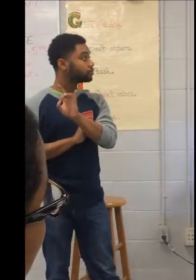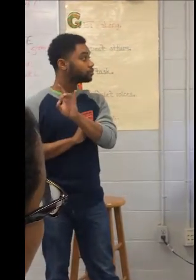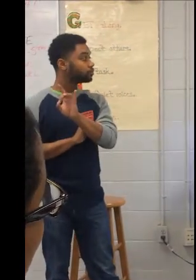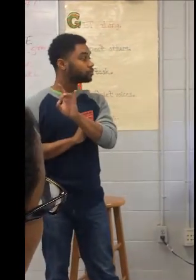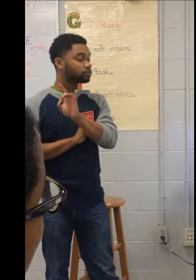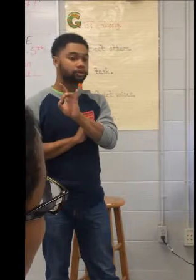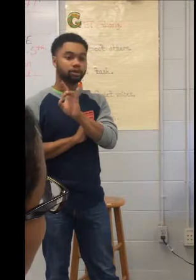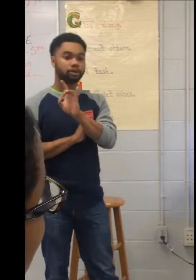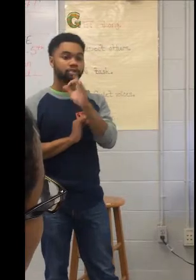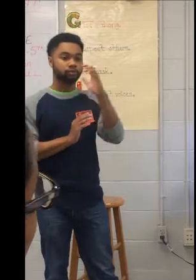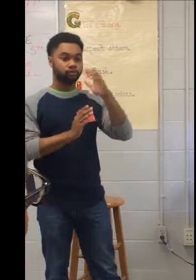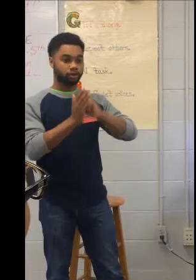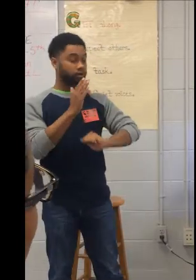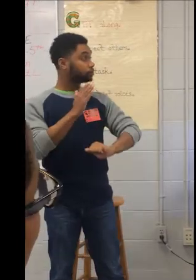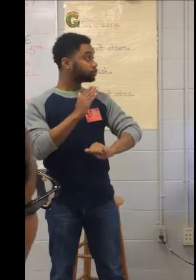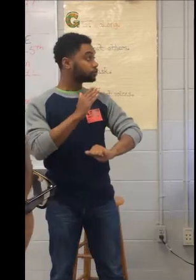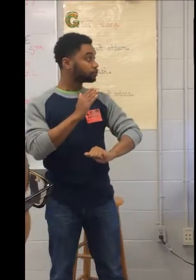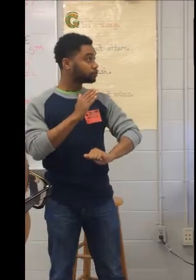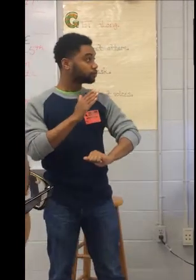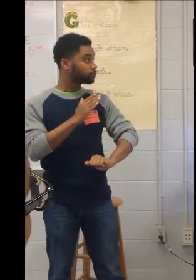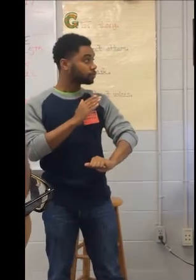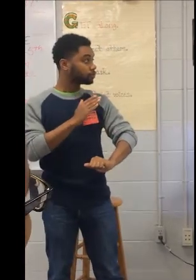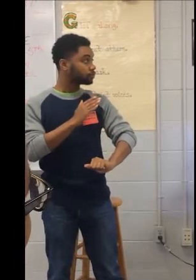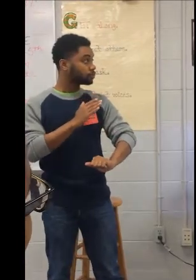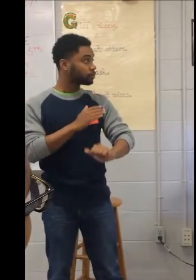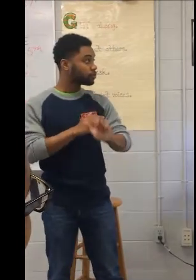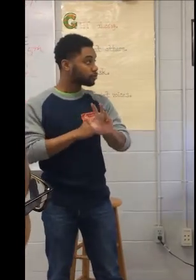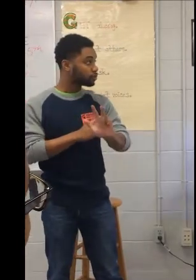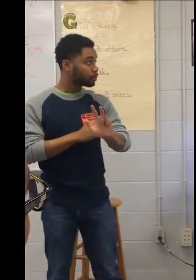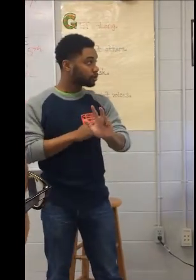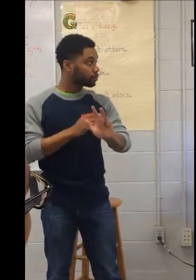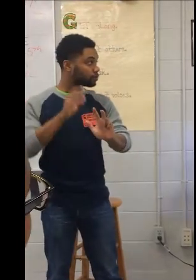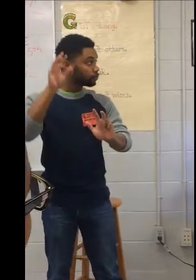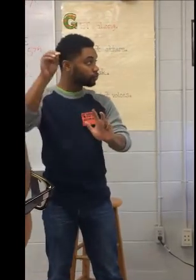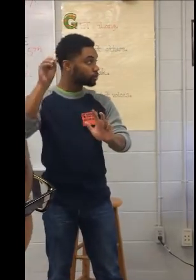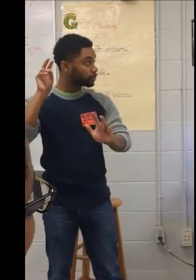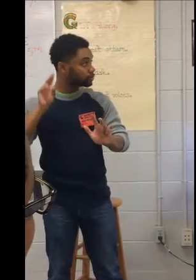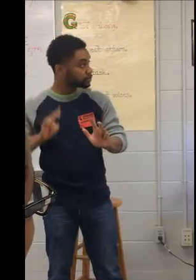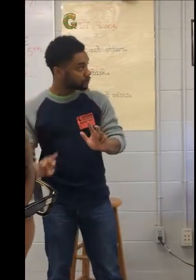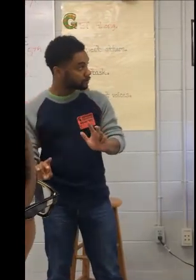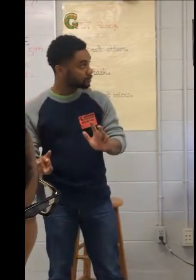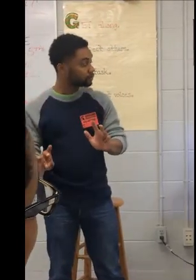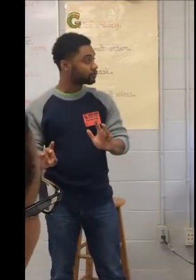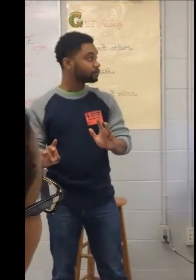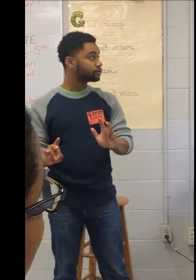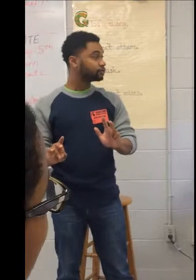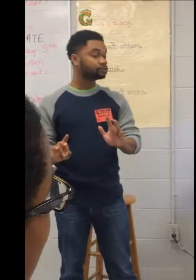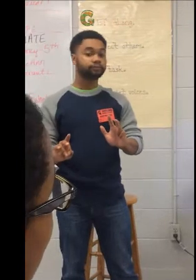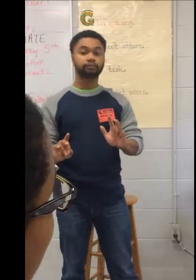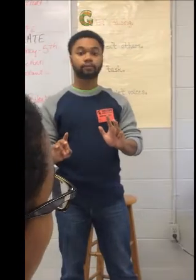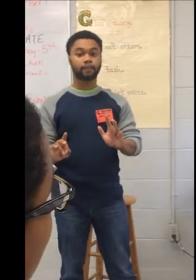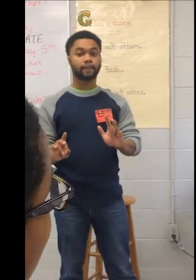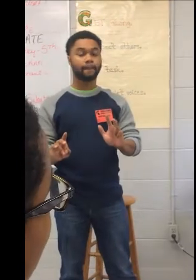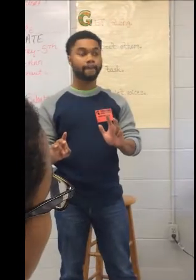Subtract. 3. And down 7. You get 9. 9, which